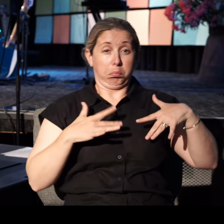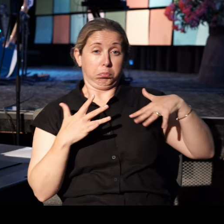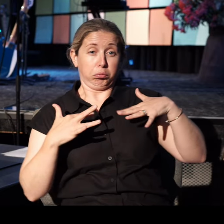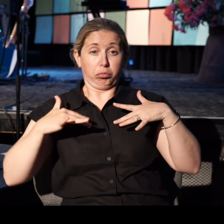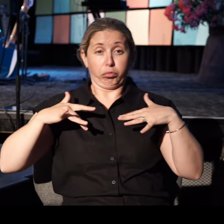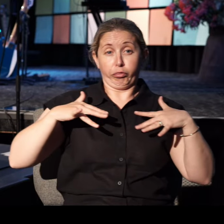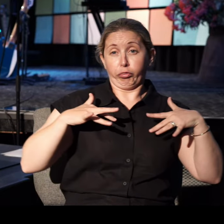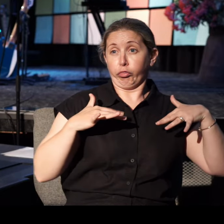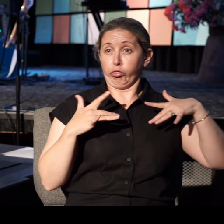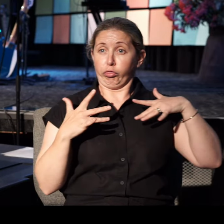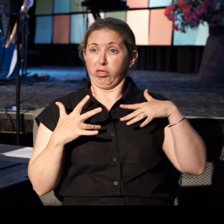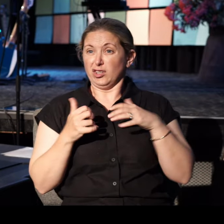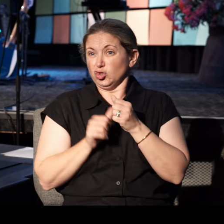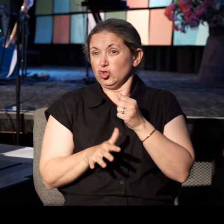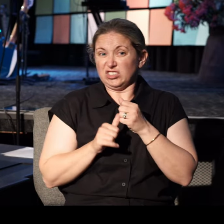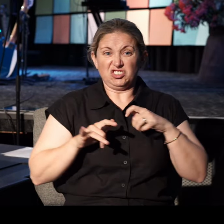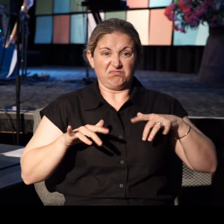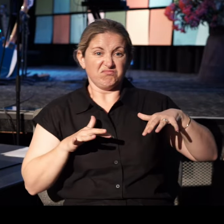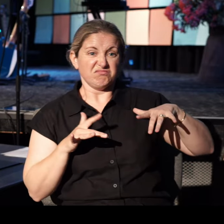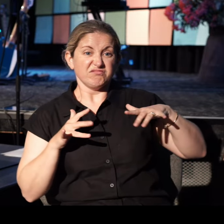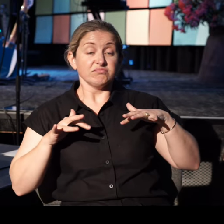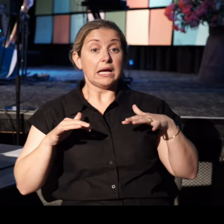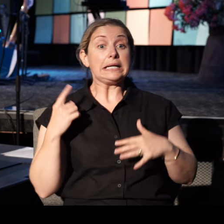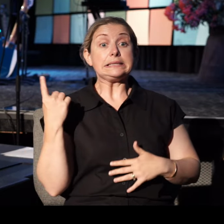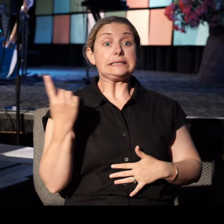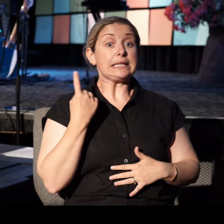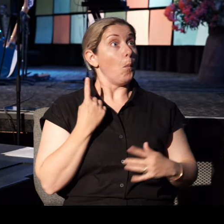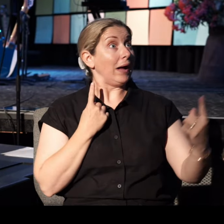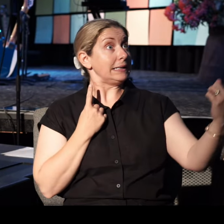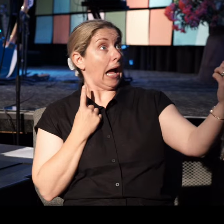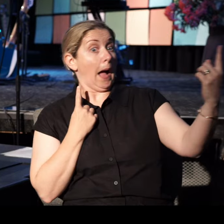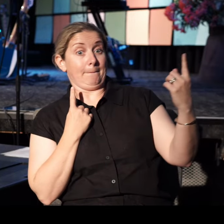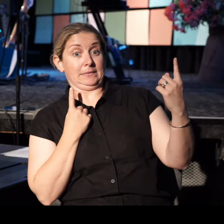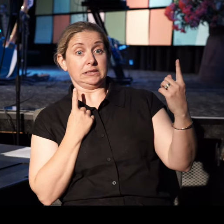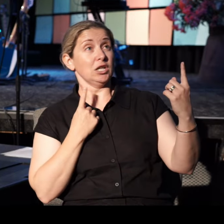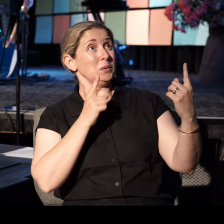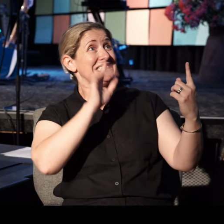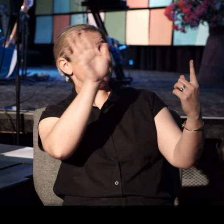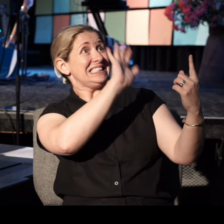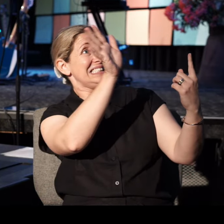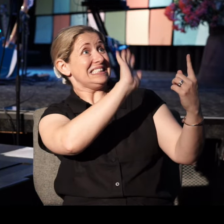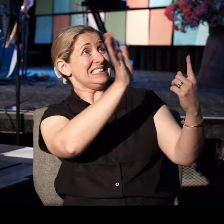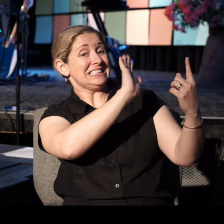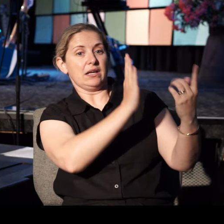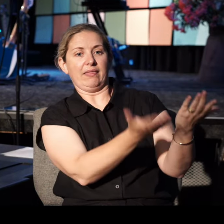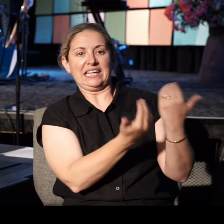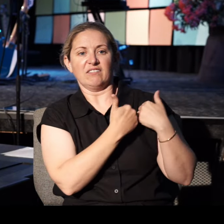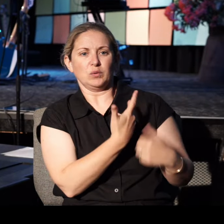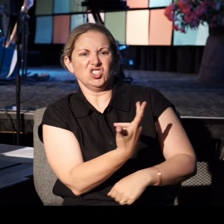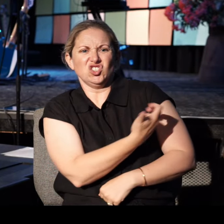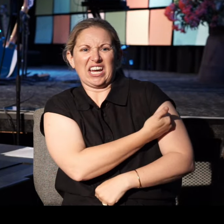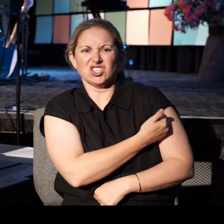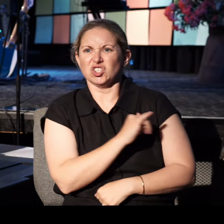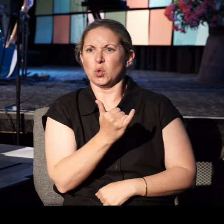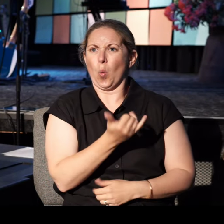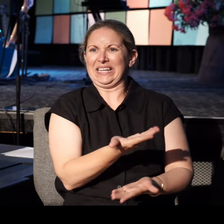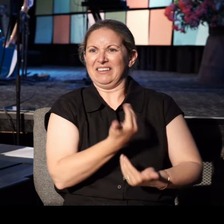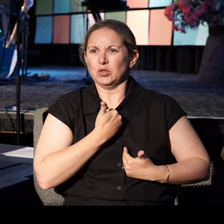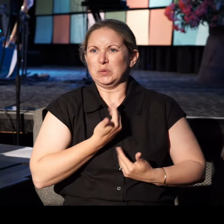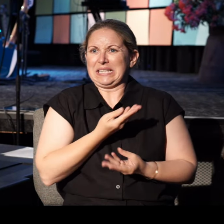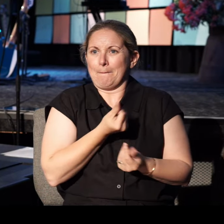Now, someone comes along and, I don't know, injects you with adrenaline or gives you smelling salts. I'm not a medical person, I don't know, but they